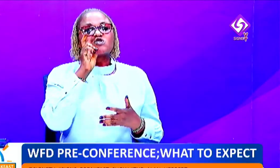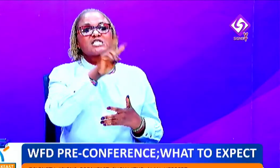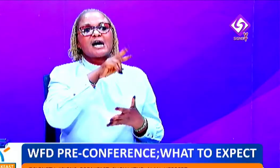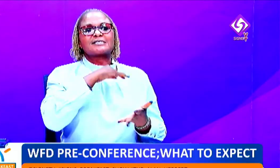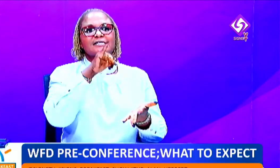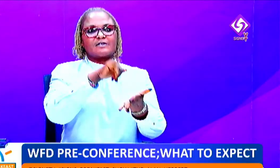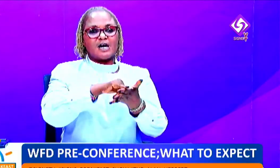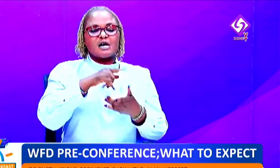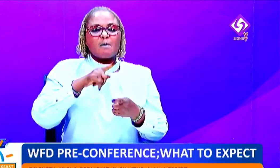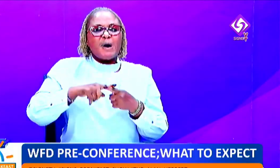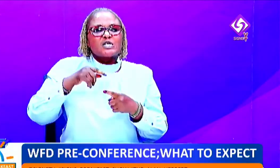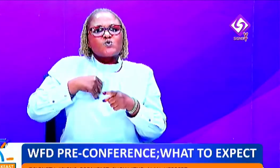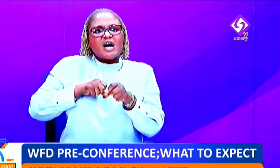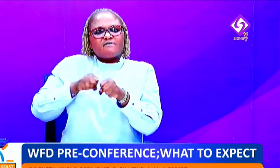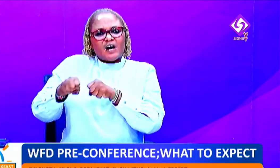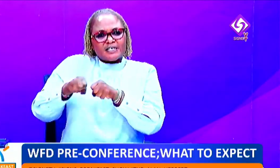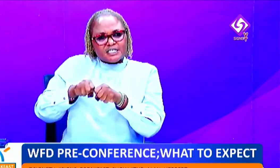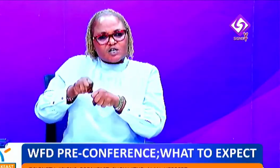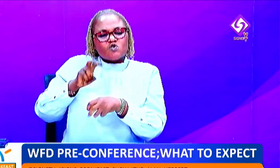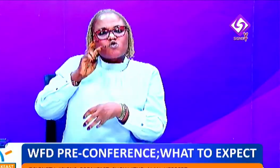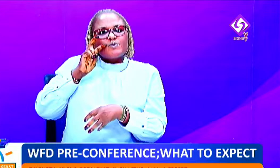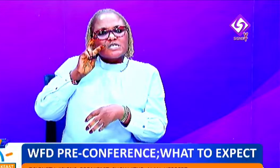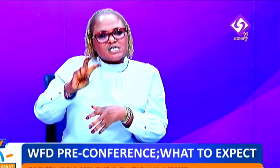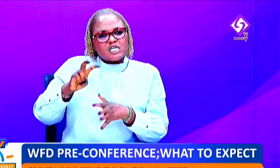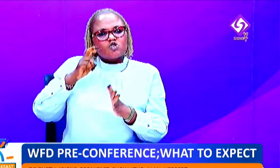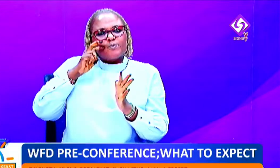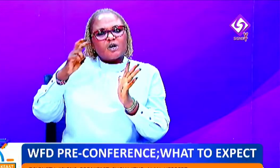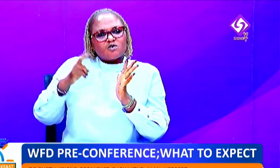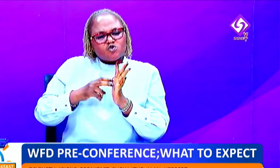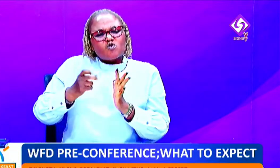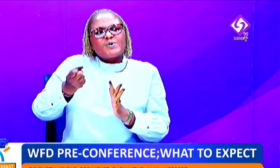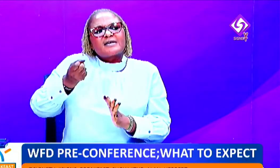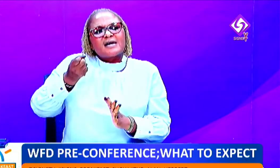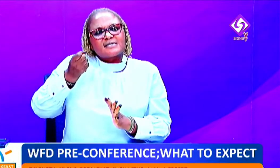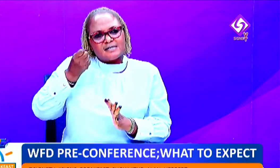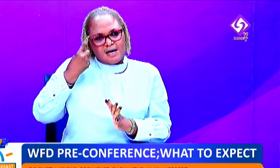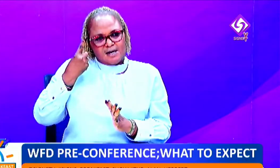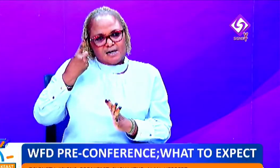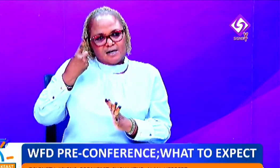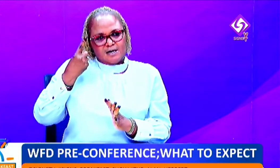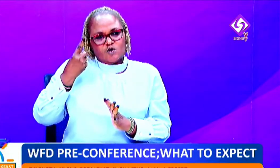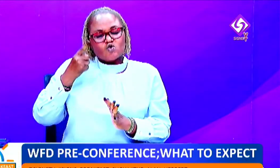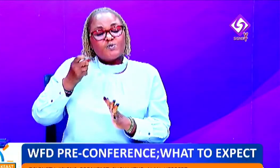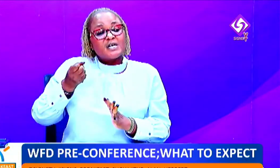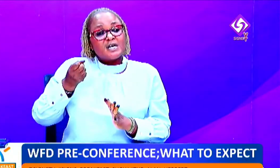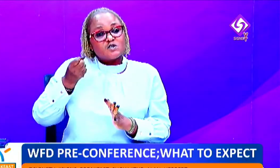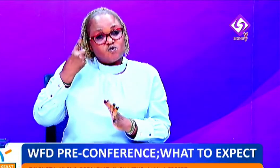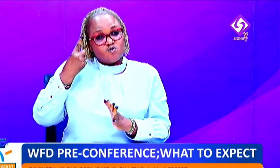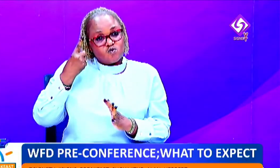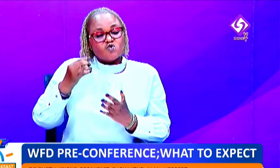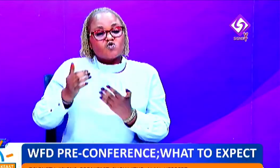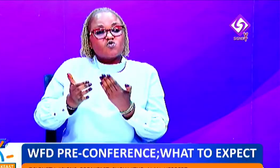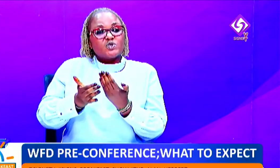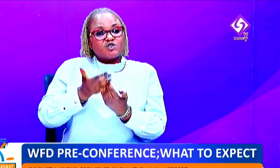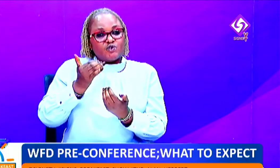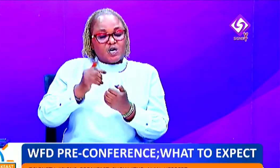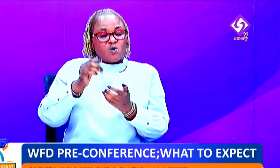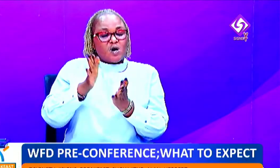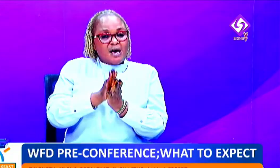future, they don't think you will have children in the future. So you're fighting for that space to be seen, for people to understand you, to be